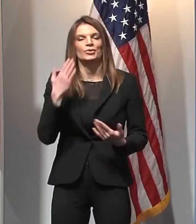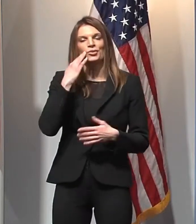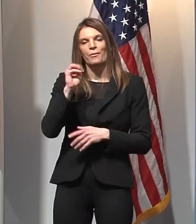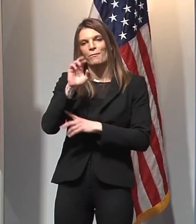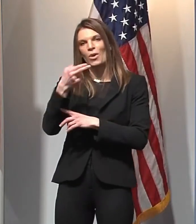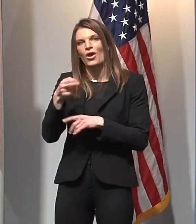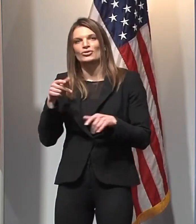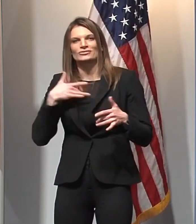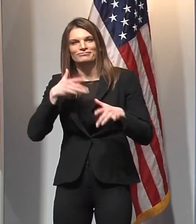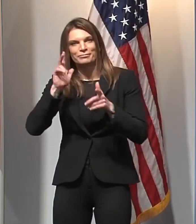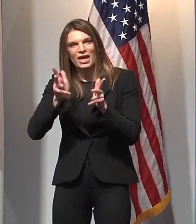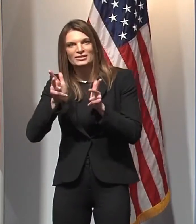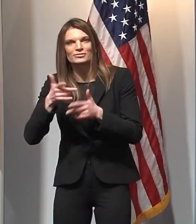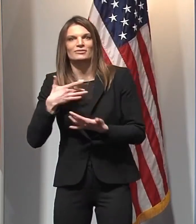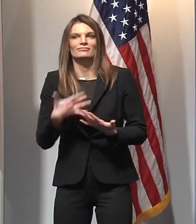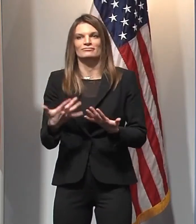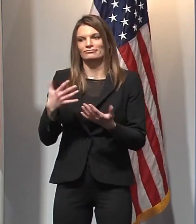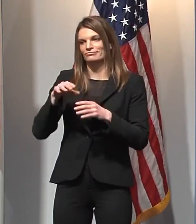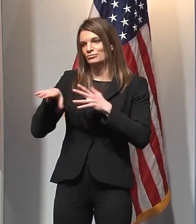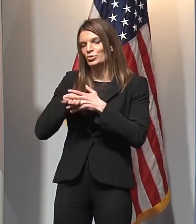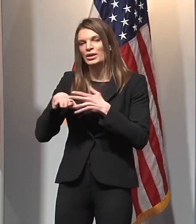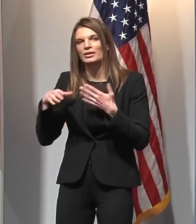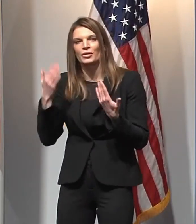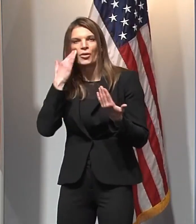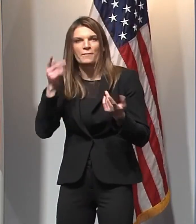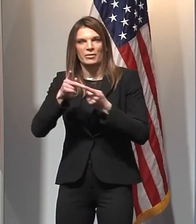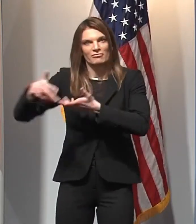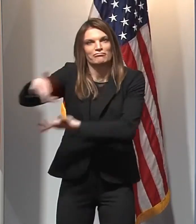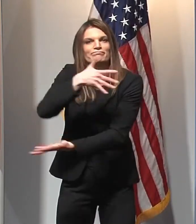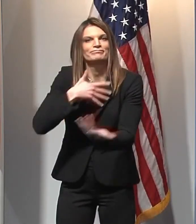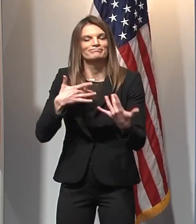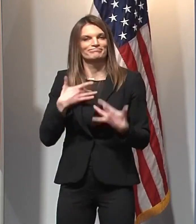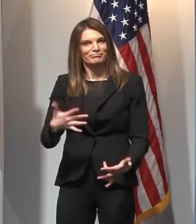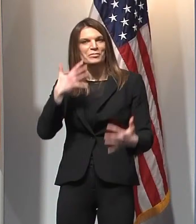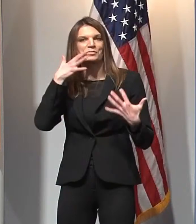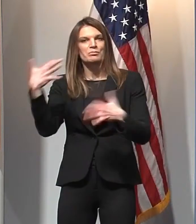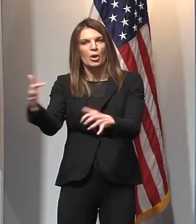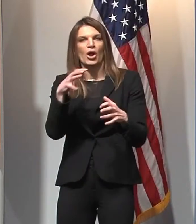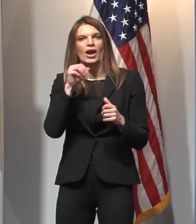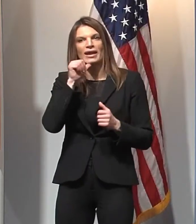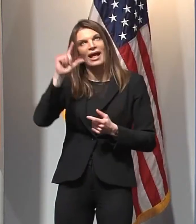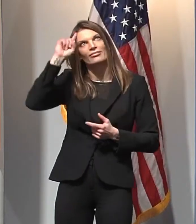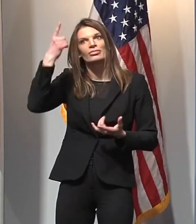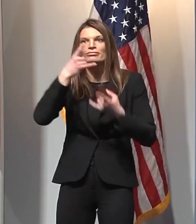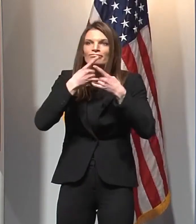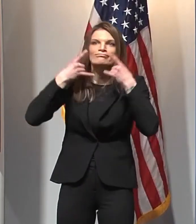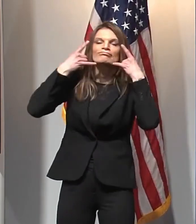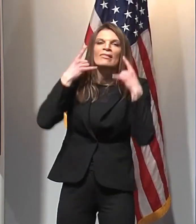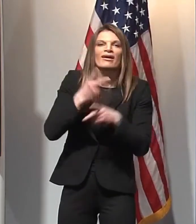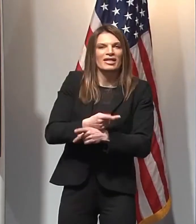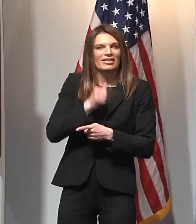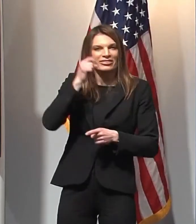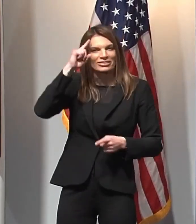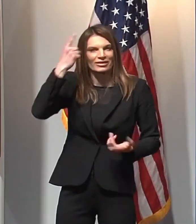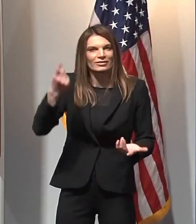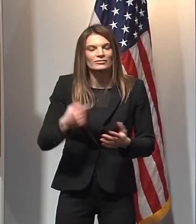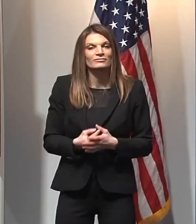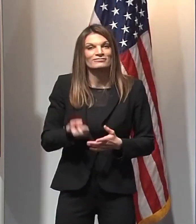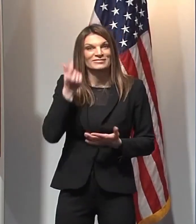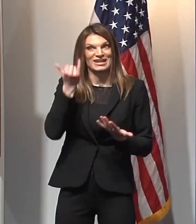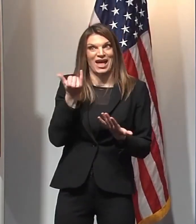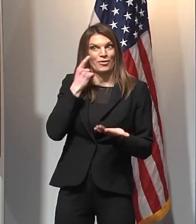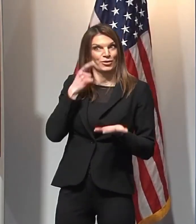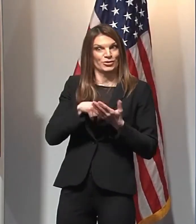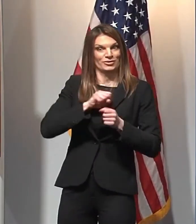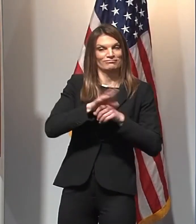Madness. It's what happens during spring break. And so we are concerned, because this uptick in our numbers is something that's very serious,